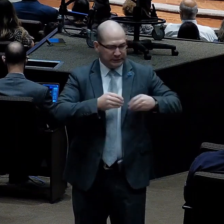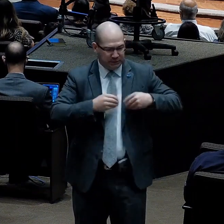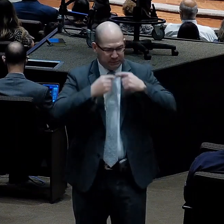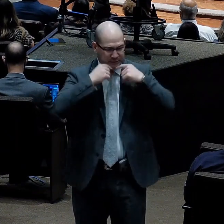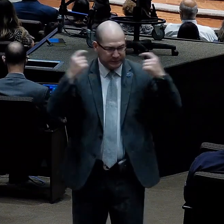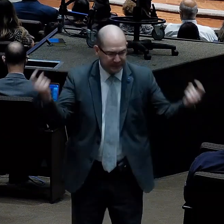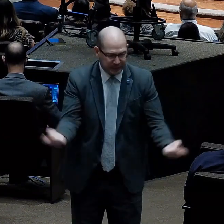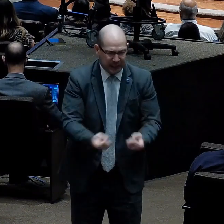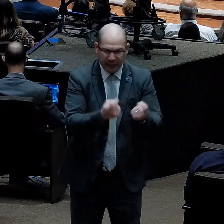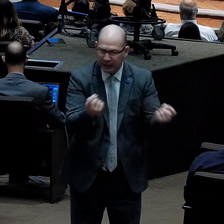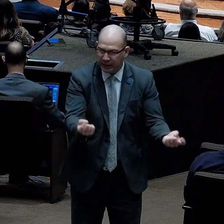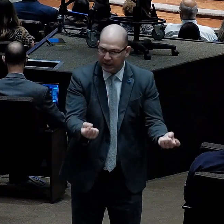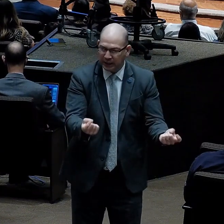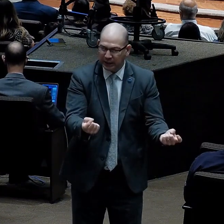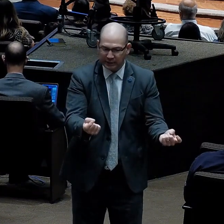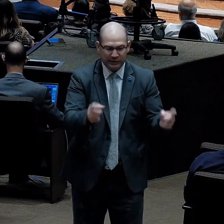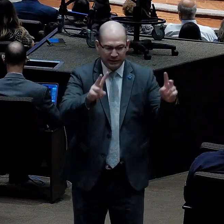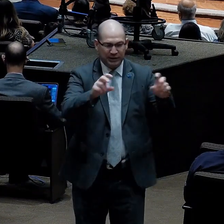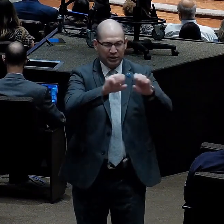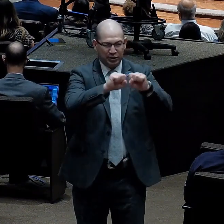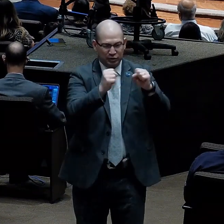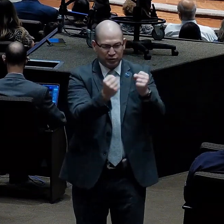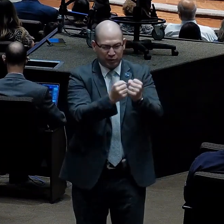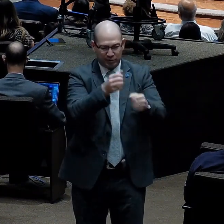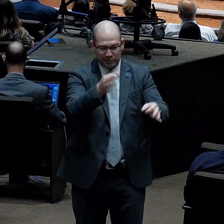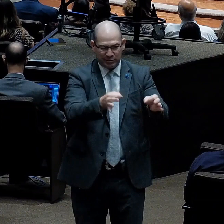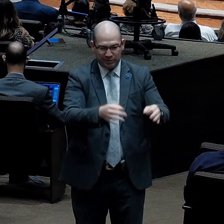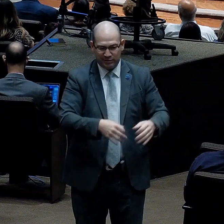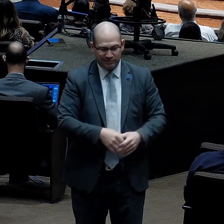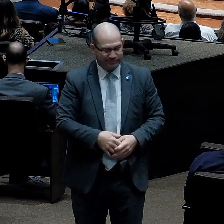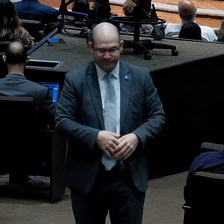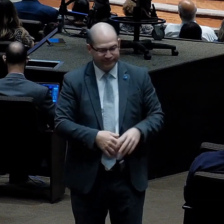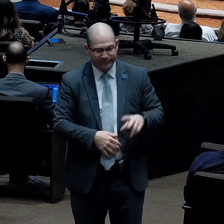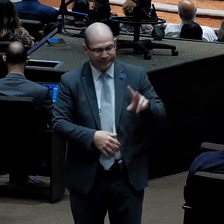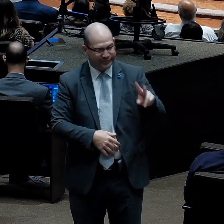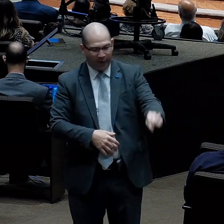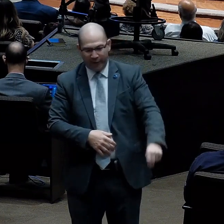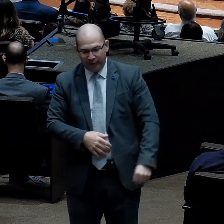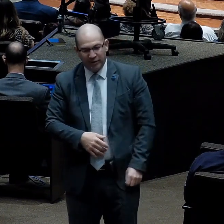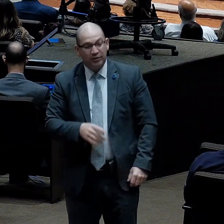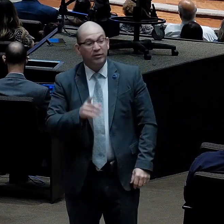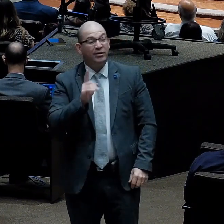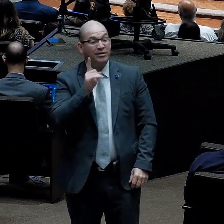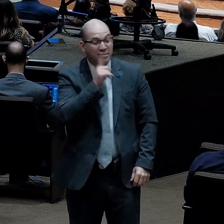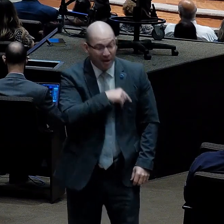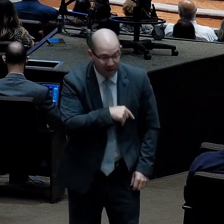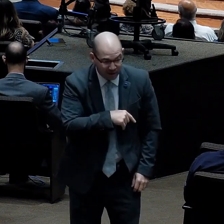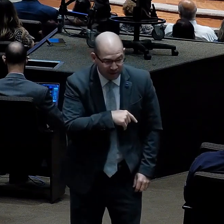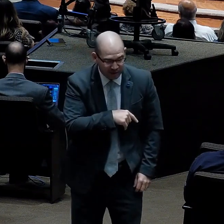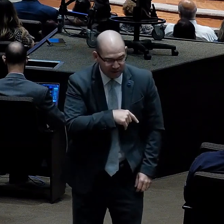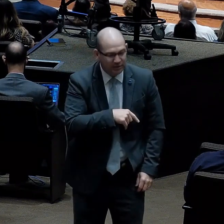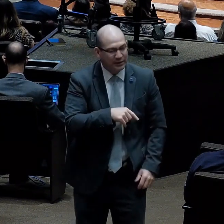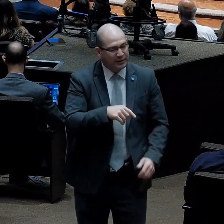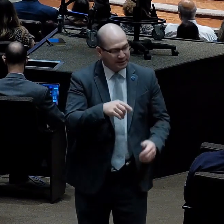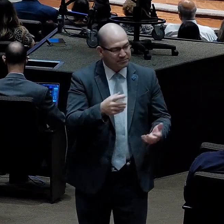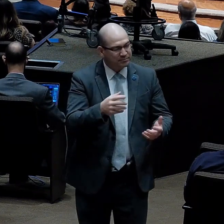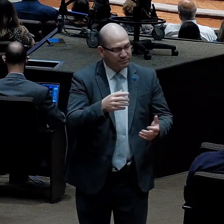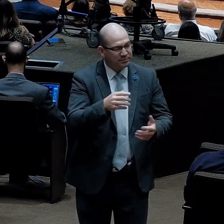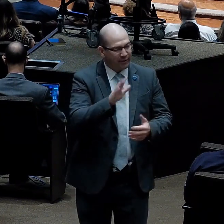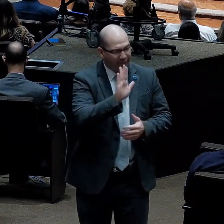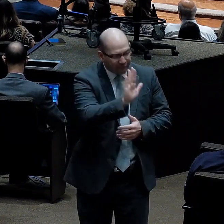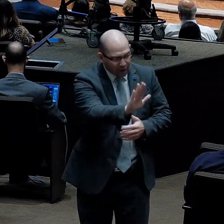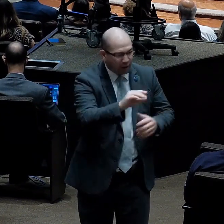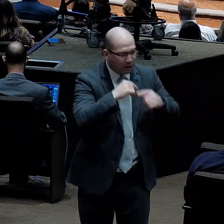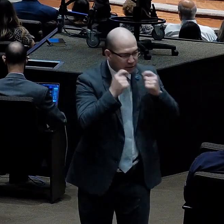movement when sometimes it is not that at all. In fact, it is the pushing of a sinful agenda onto our country